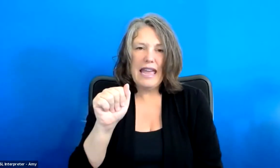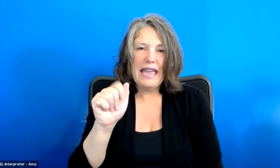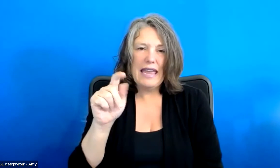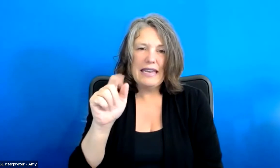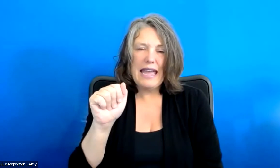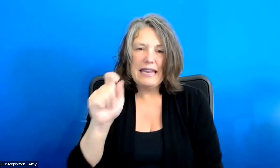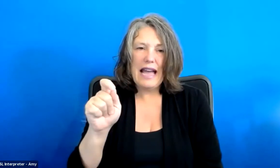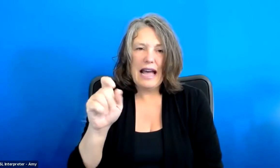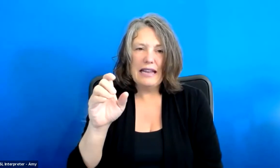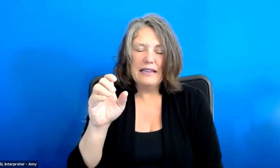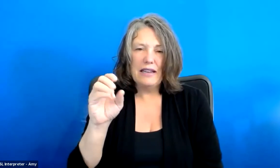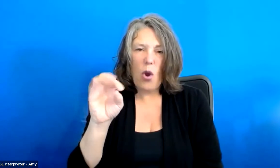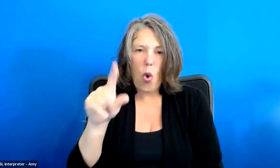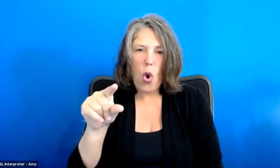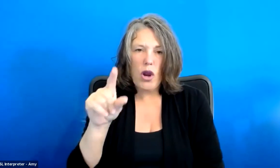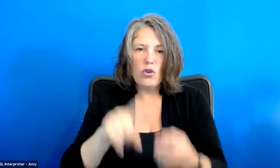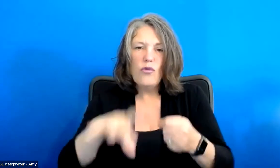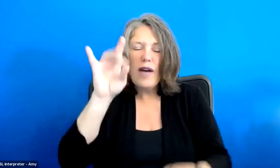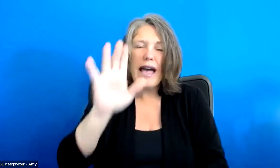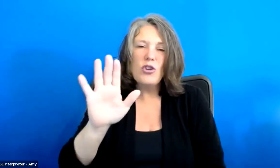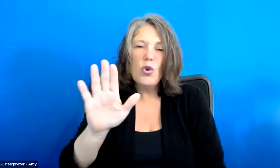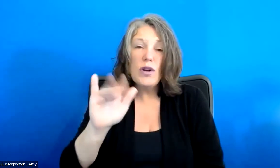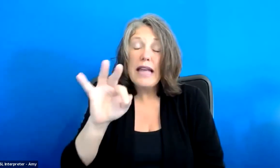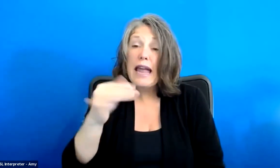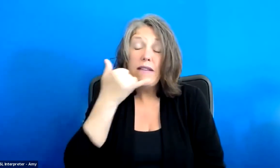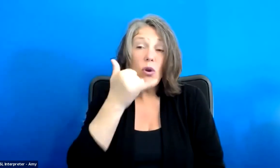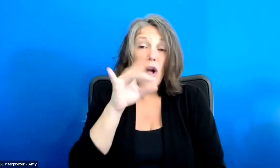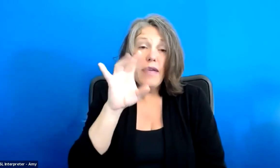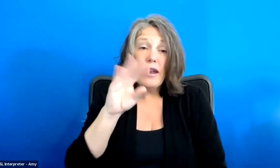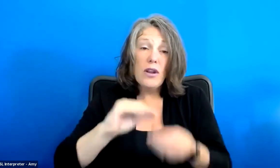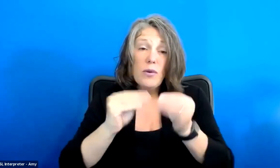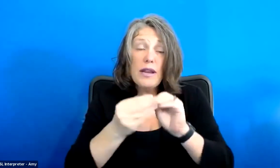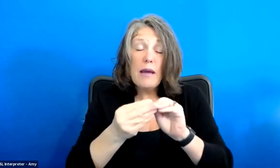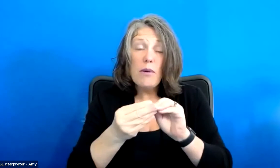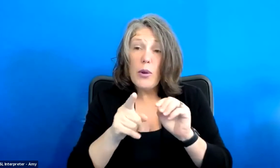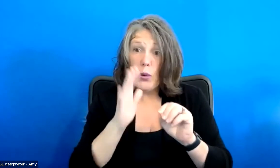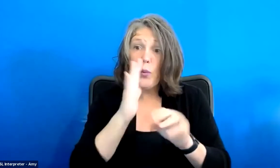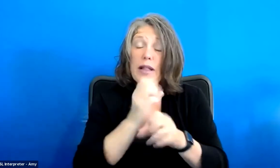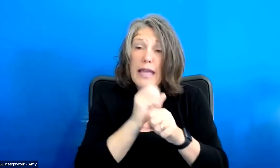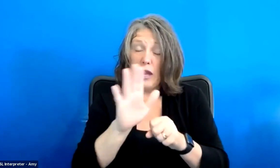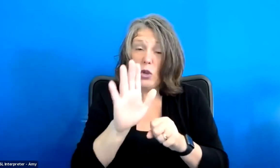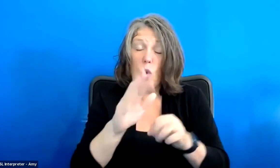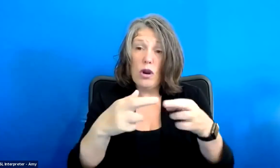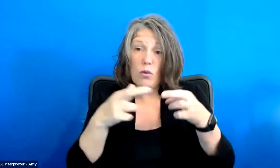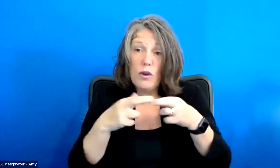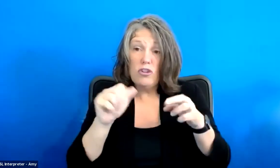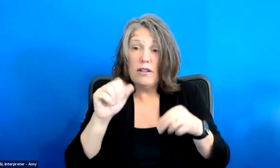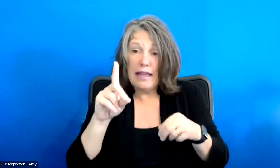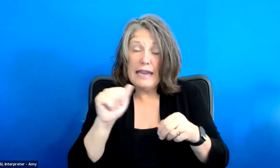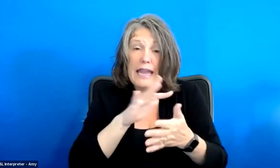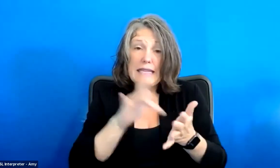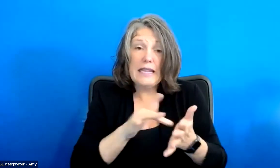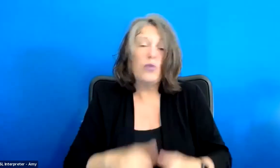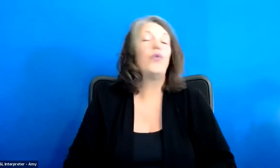adata.org to find yours. And if you call that 800 number, you will get your regional ADA